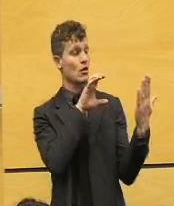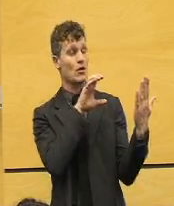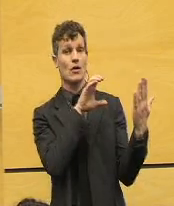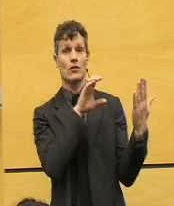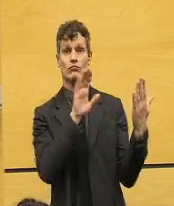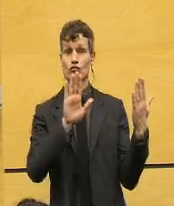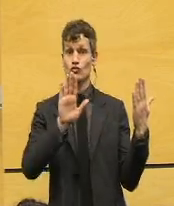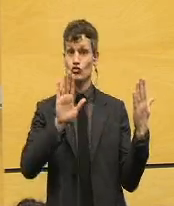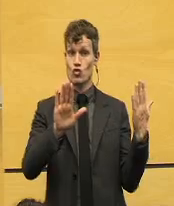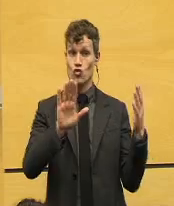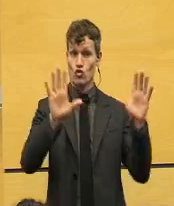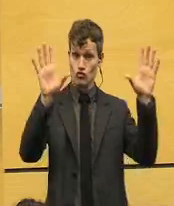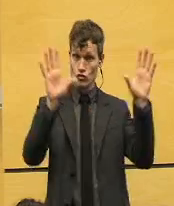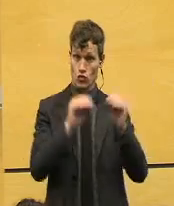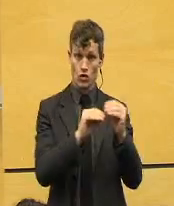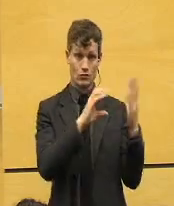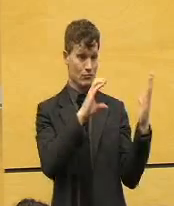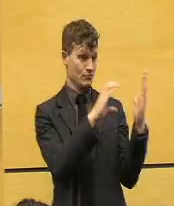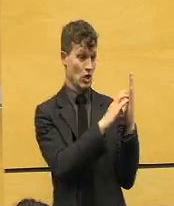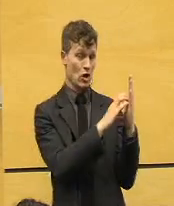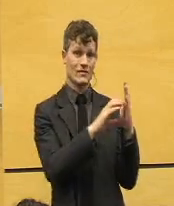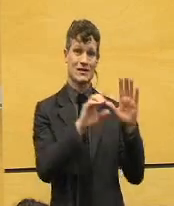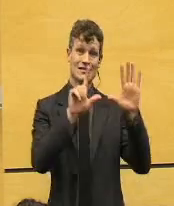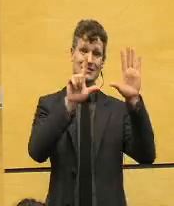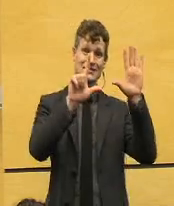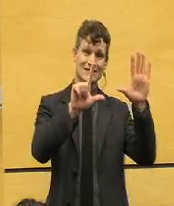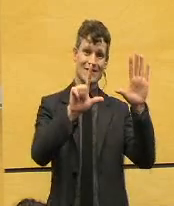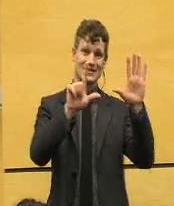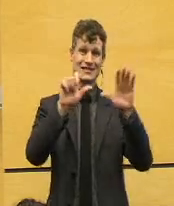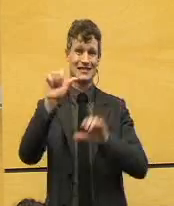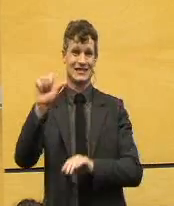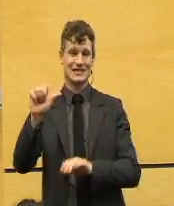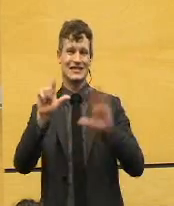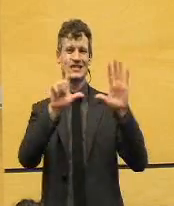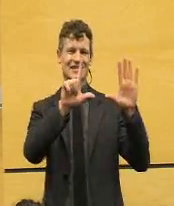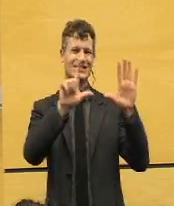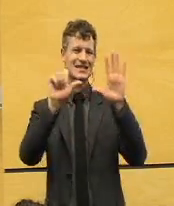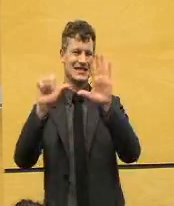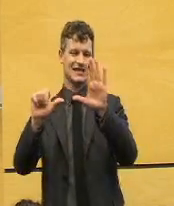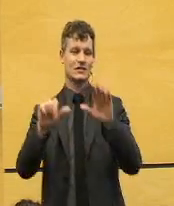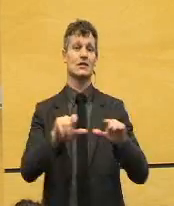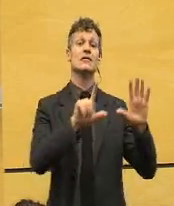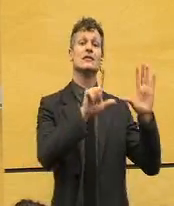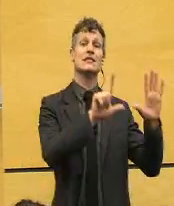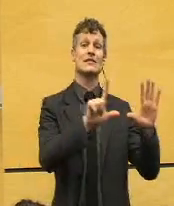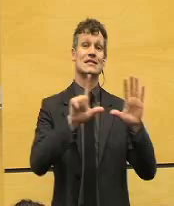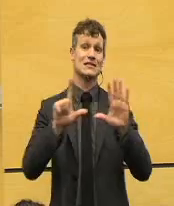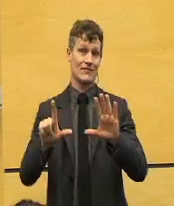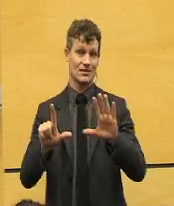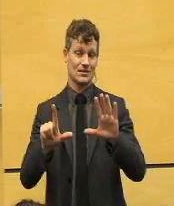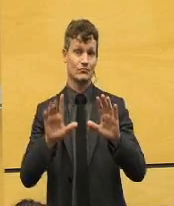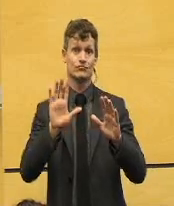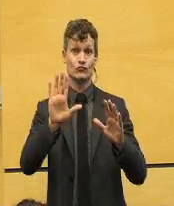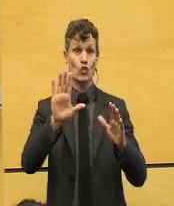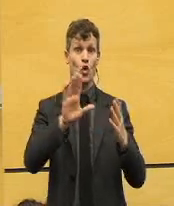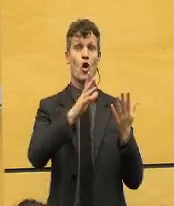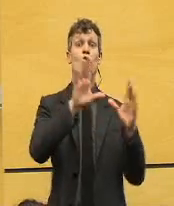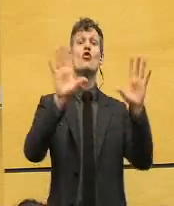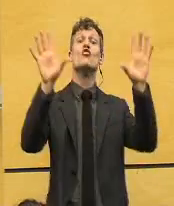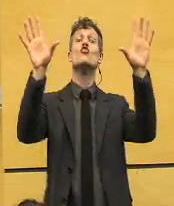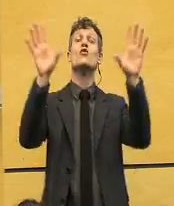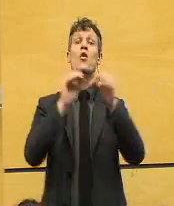of your report to the Committee on the Rights of the Child, I would like to